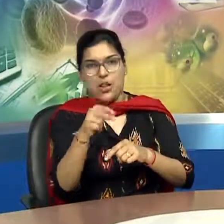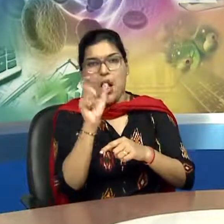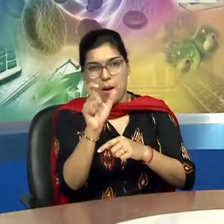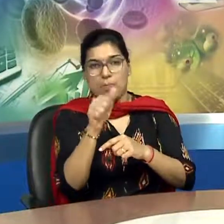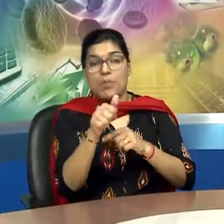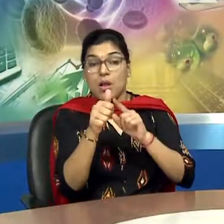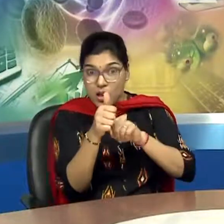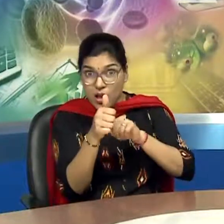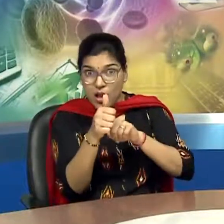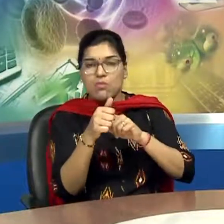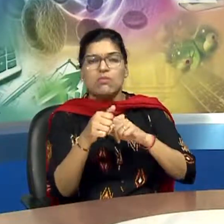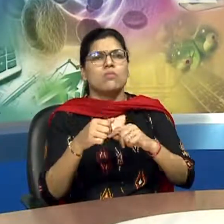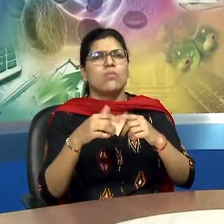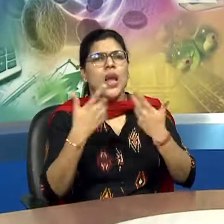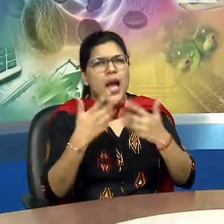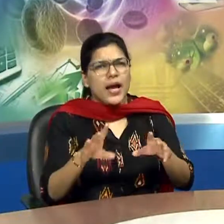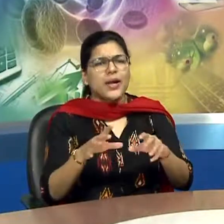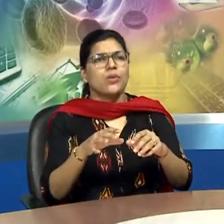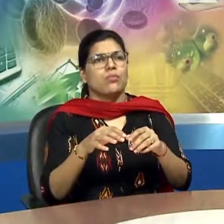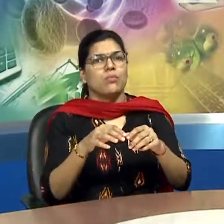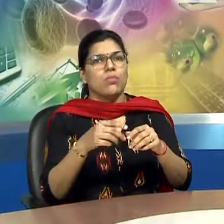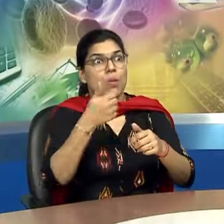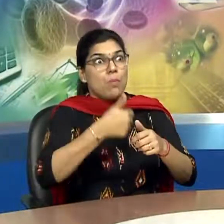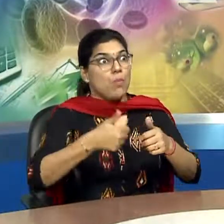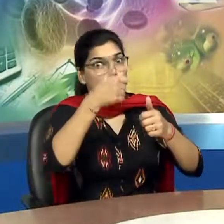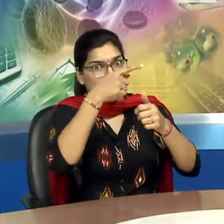Secretary is the second person just after the boss.